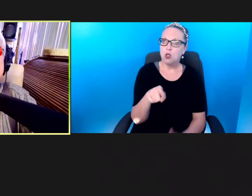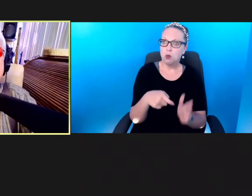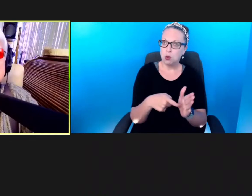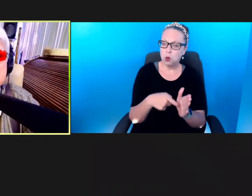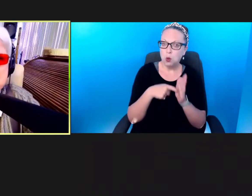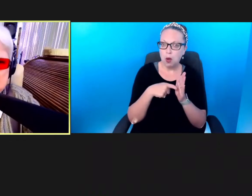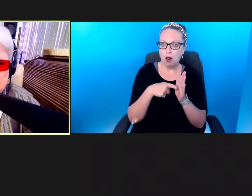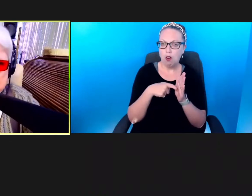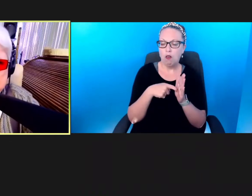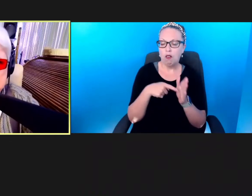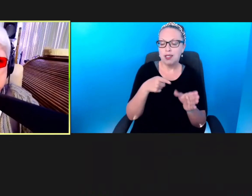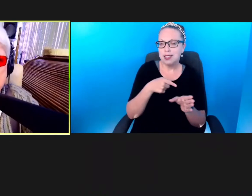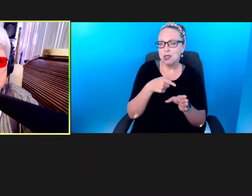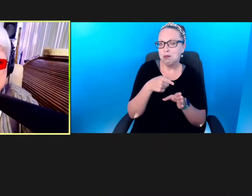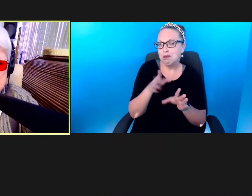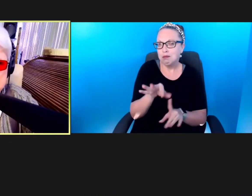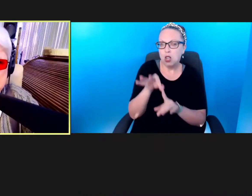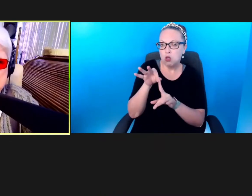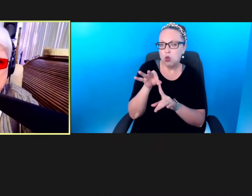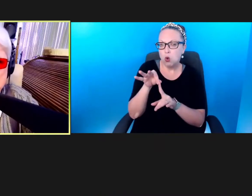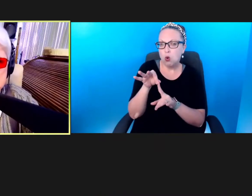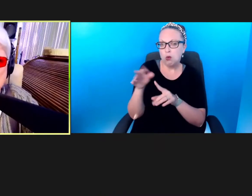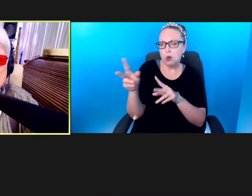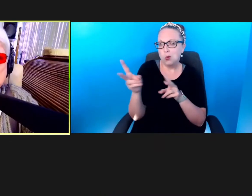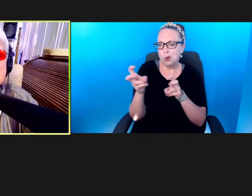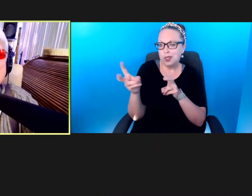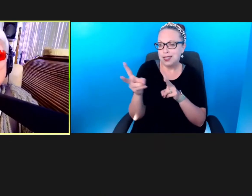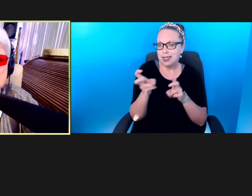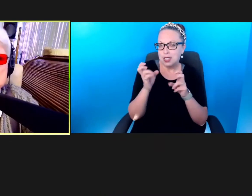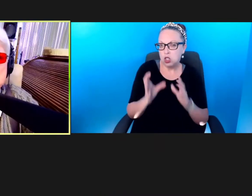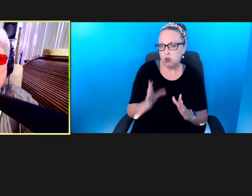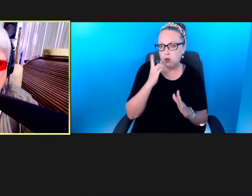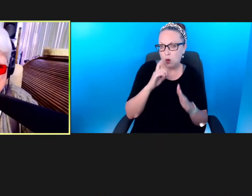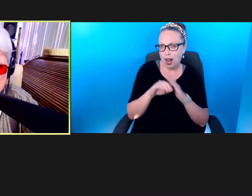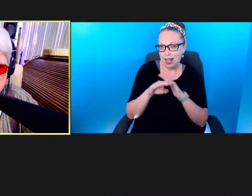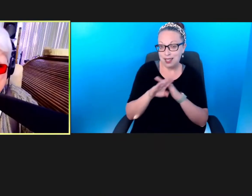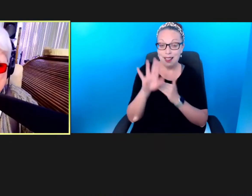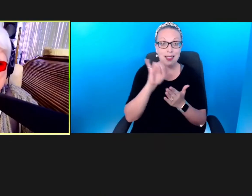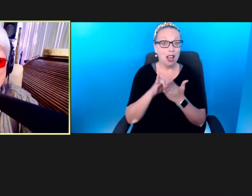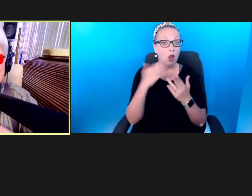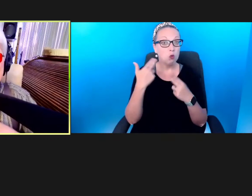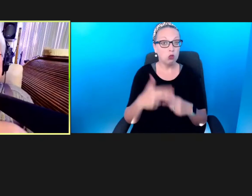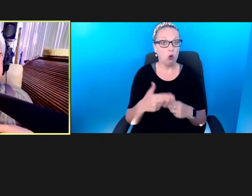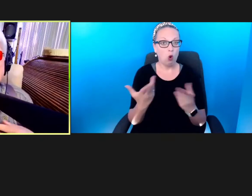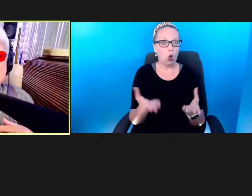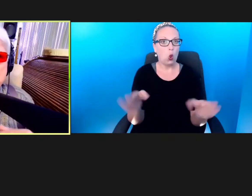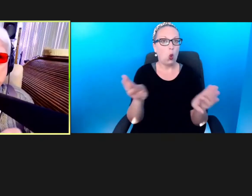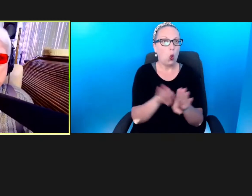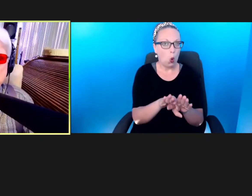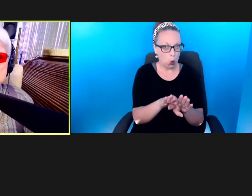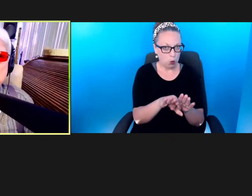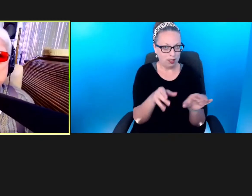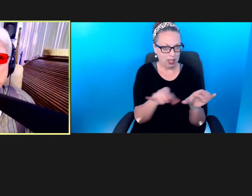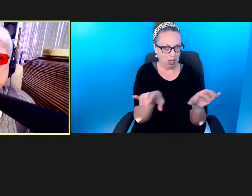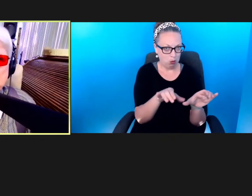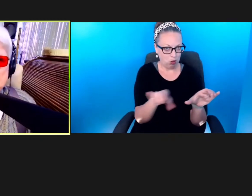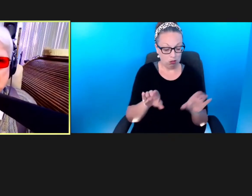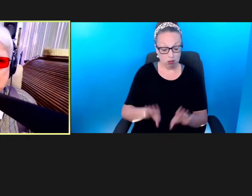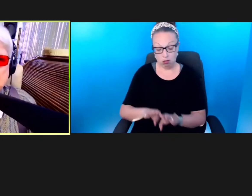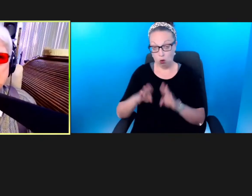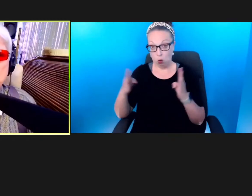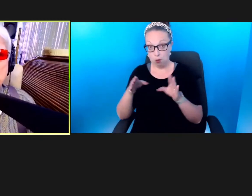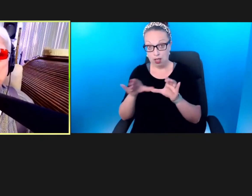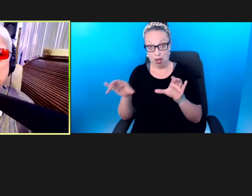a special receiver to access. That was called closed captioning. Open captioning means no